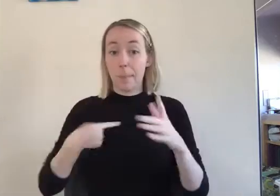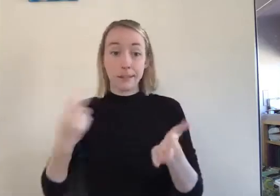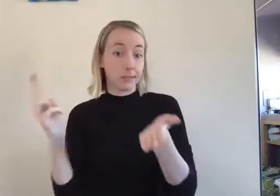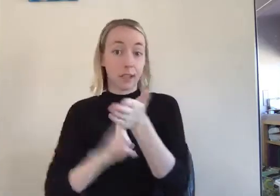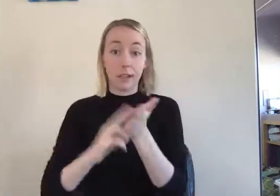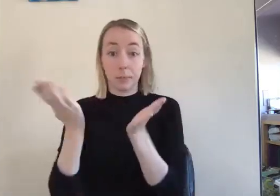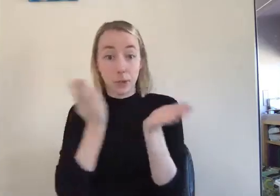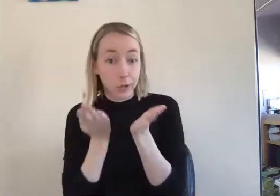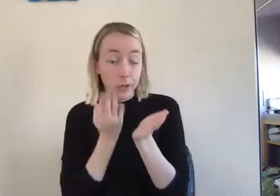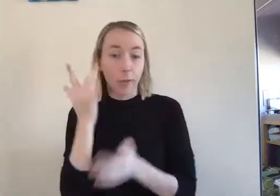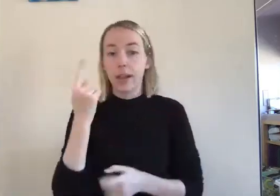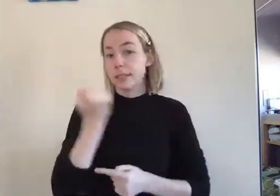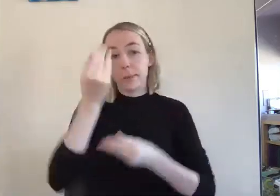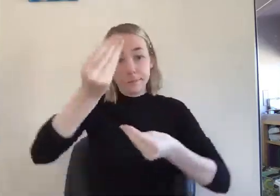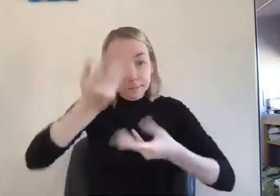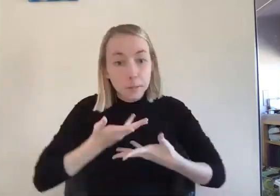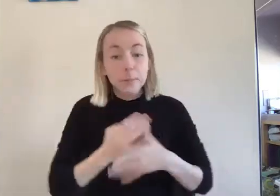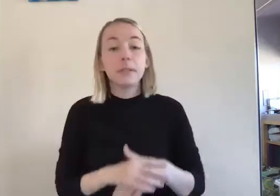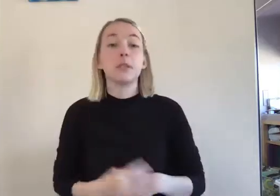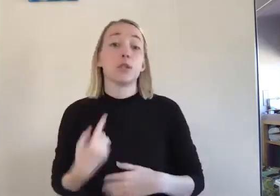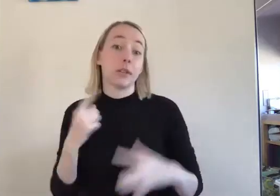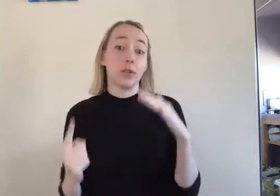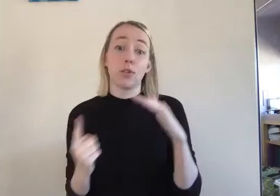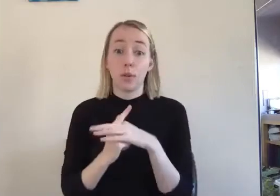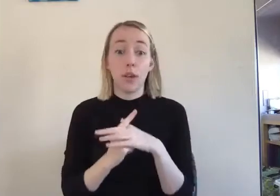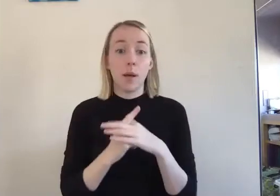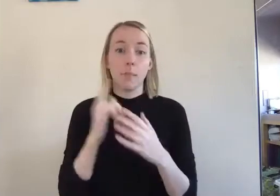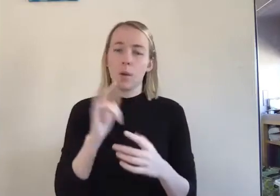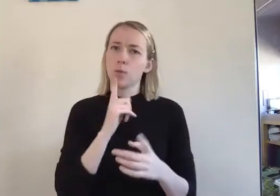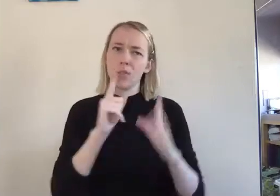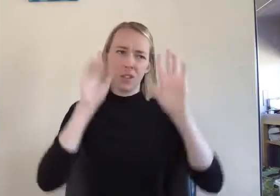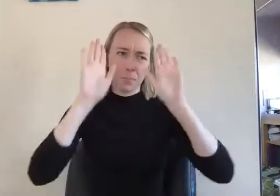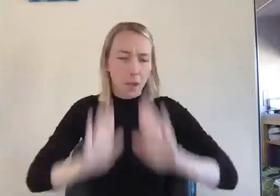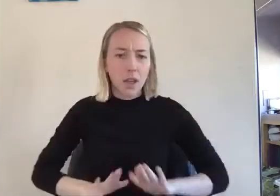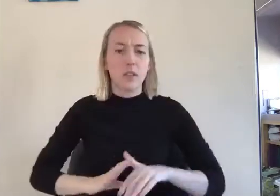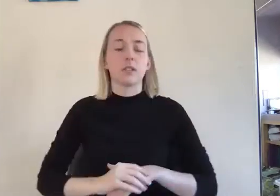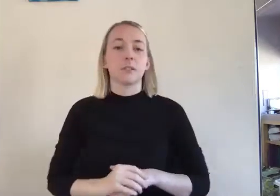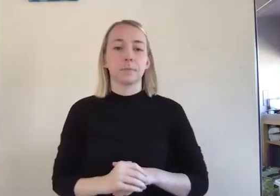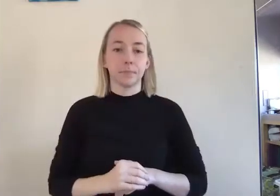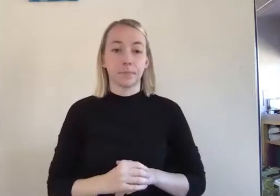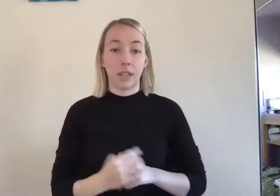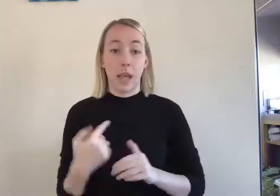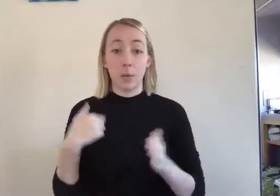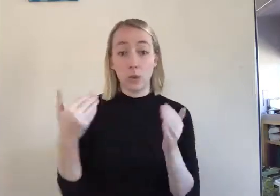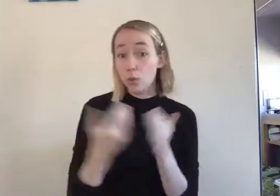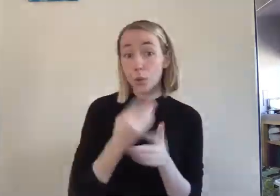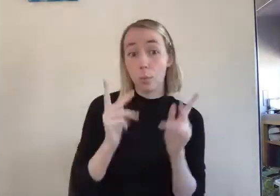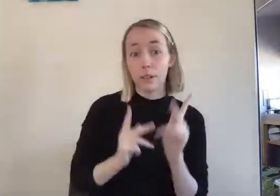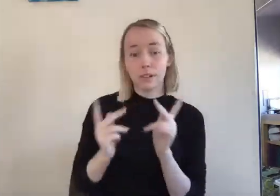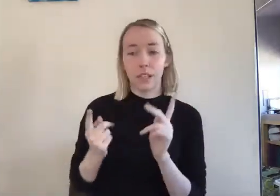be of service because someone said to. And so I showed up there, which was just amazing. I was a newcomer in a